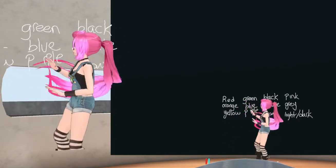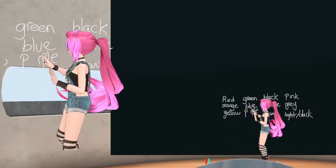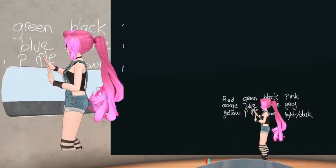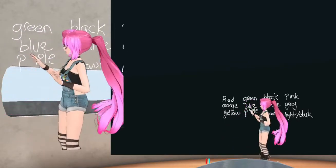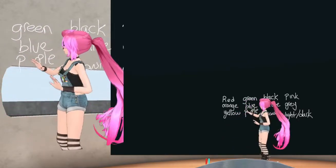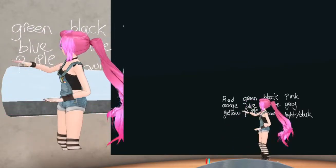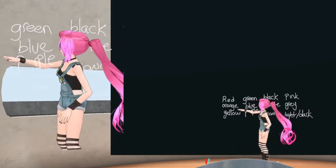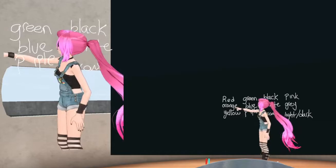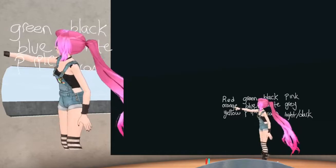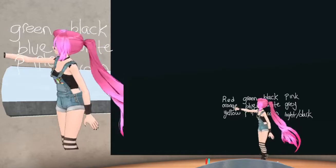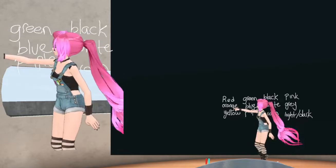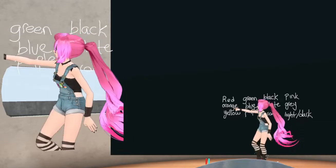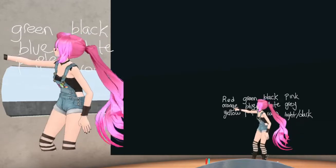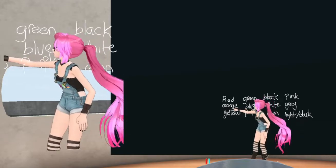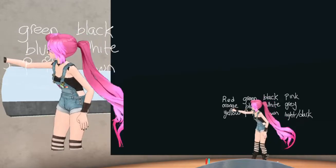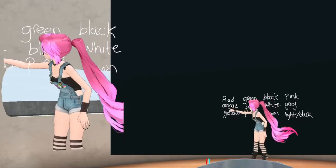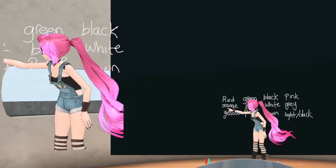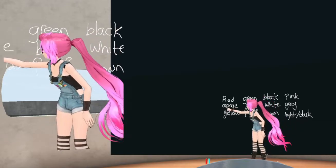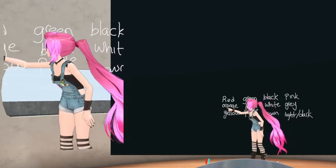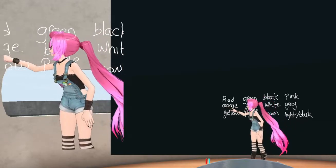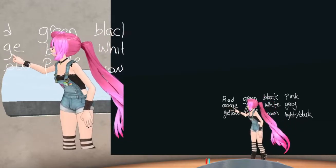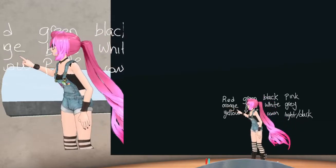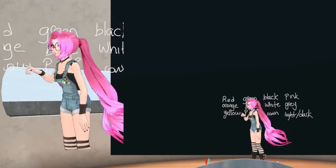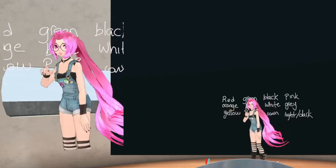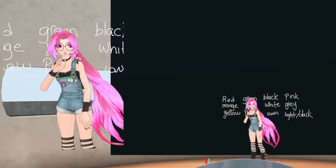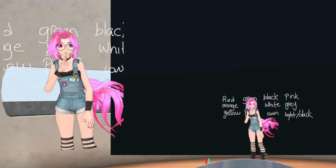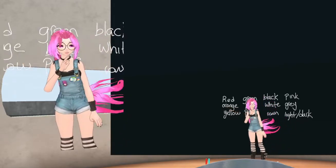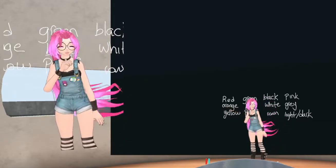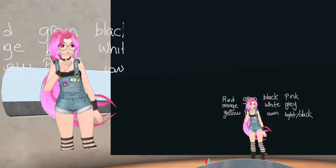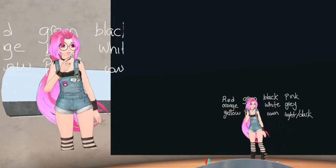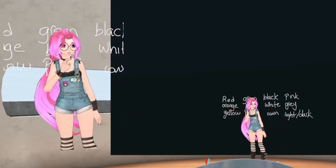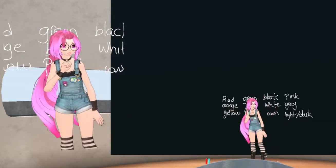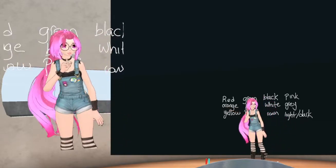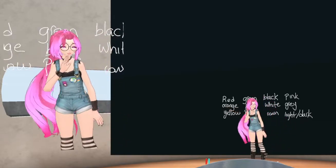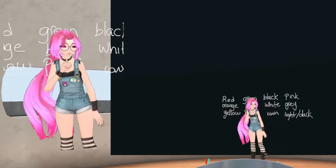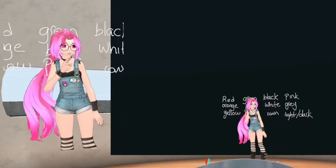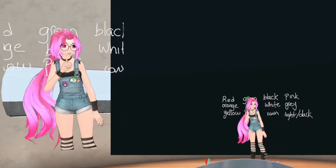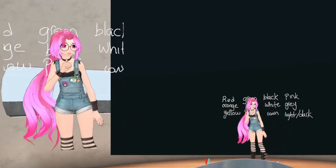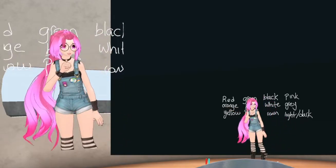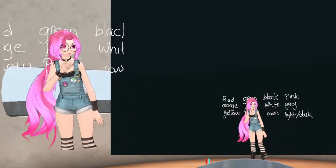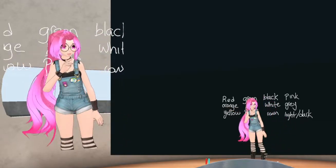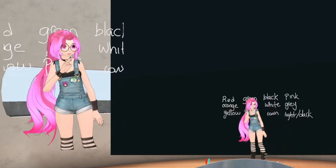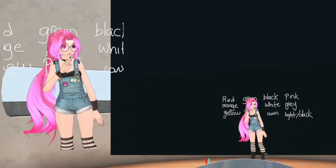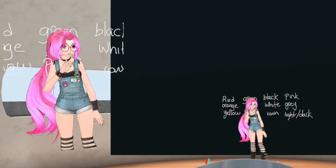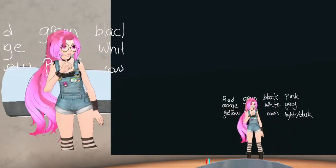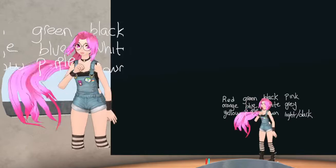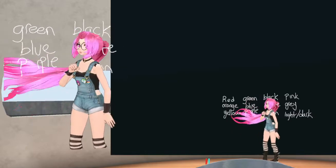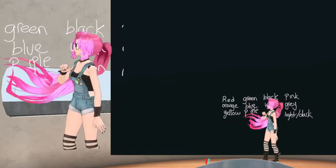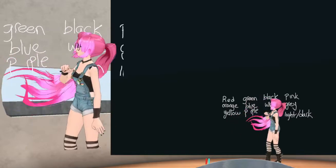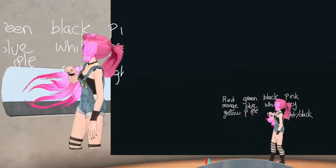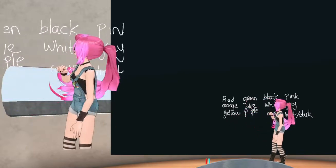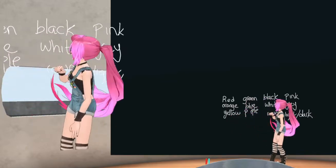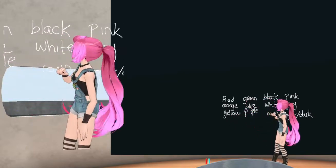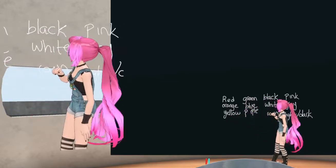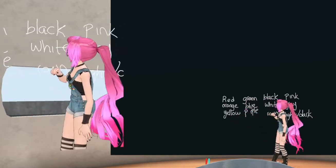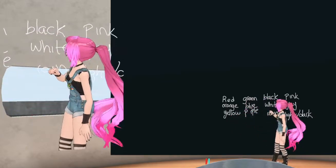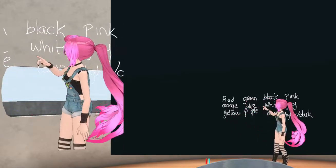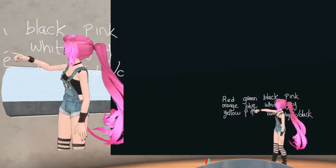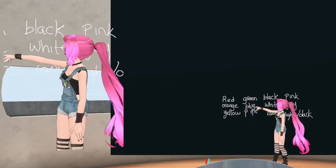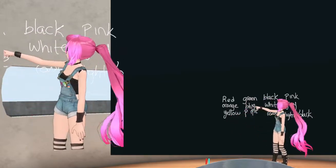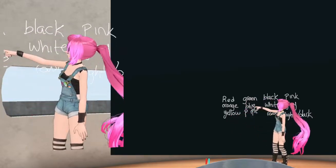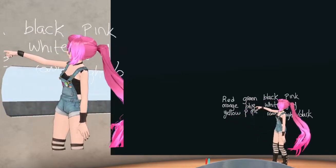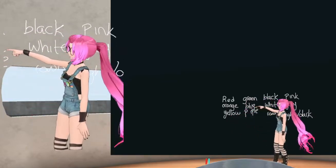right? So we're not going to. So orange is always staying right underneath your chin. Orange. Who can tell me how to